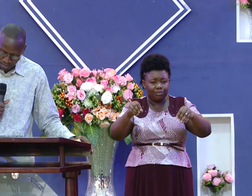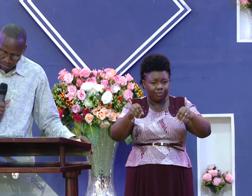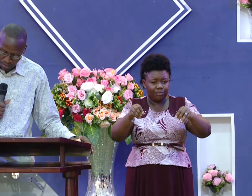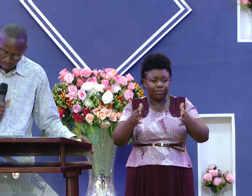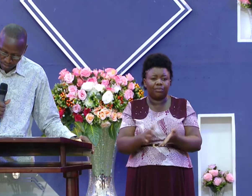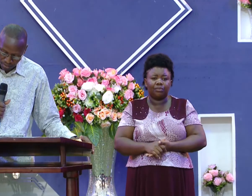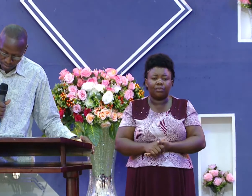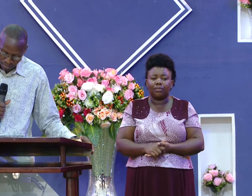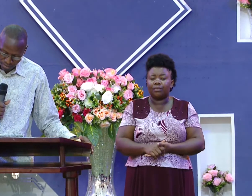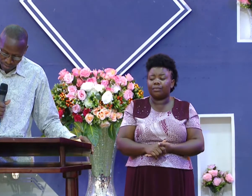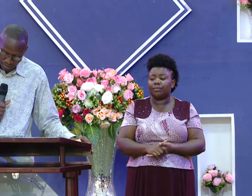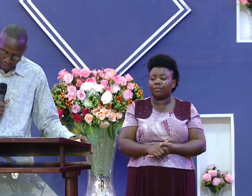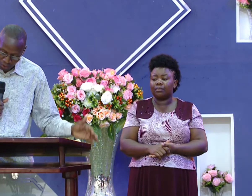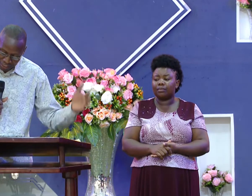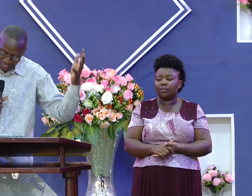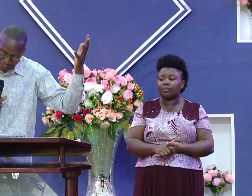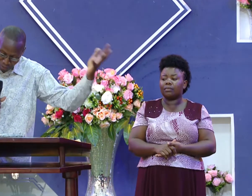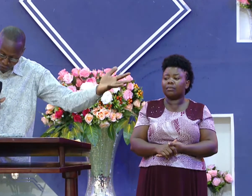Remember that you modeled me like clay.